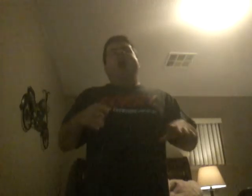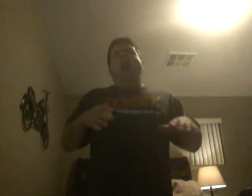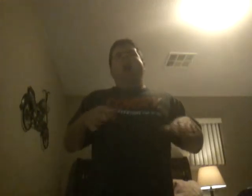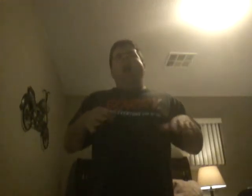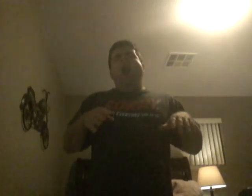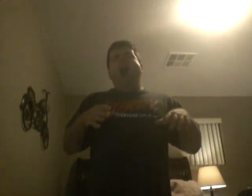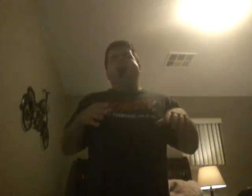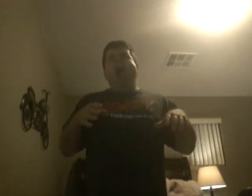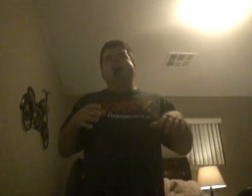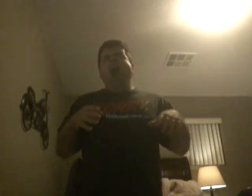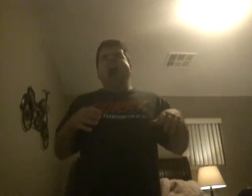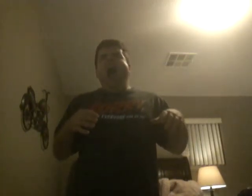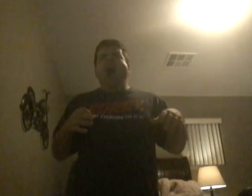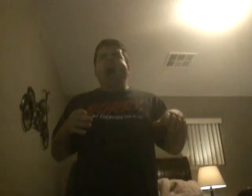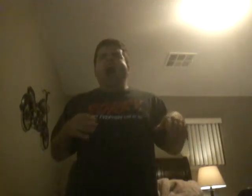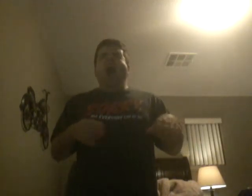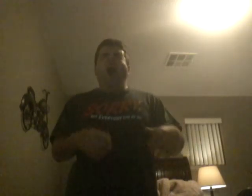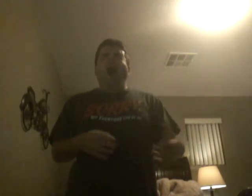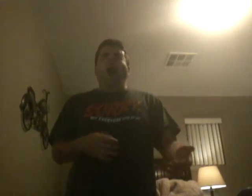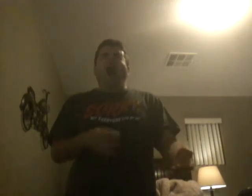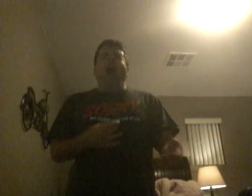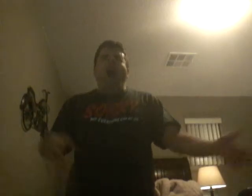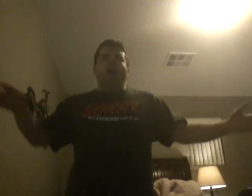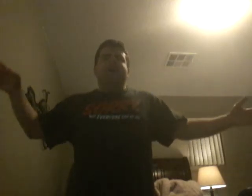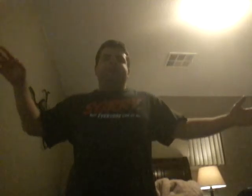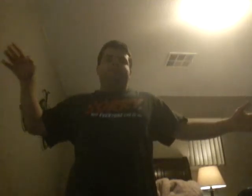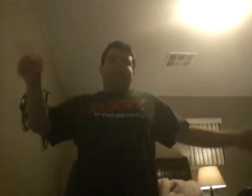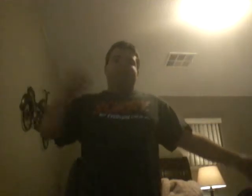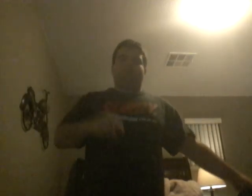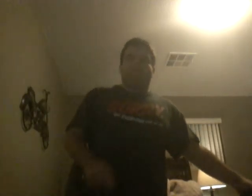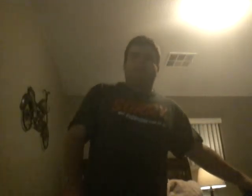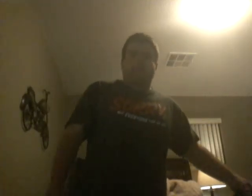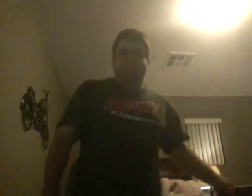Done.